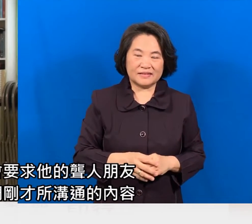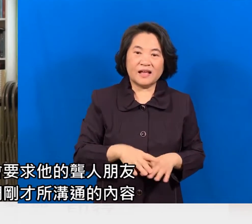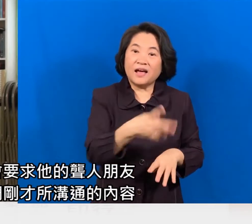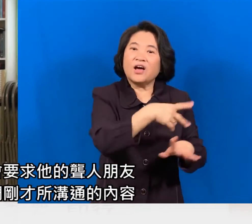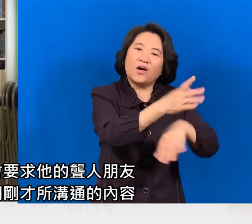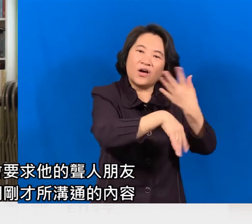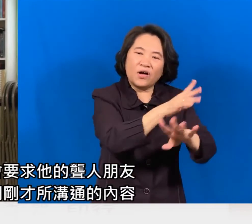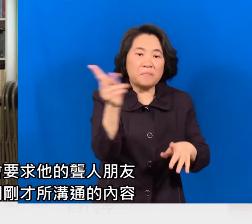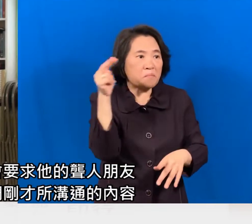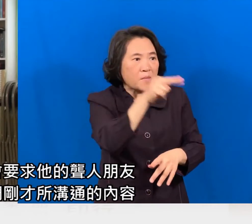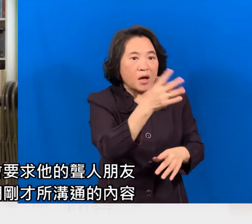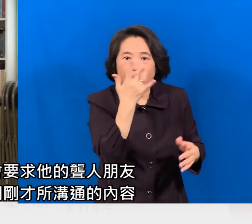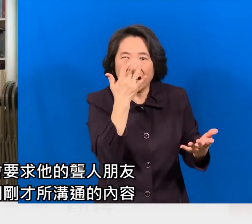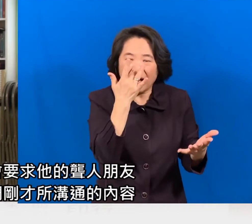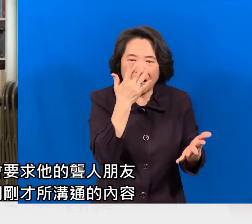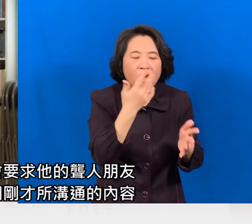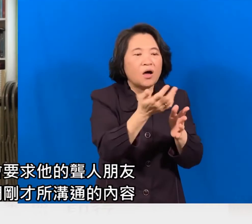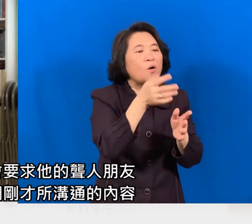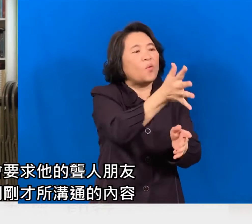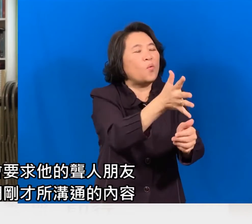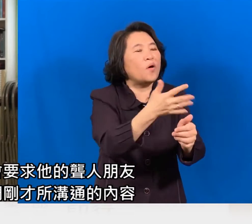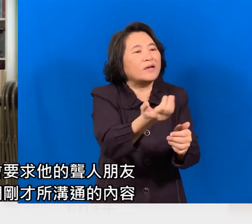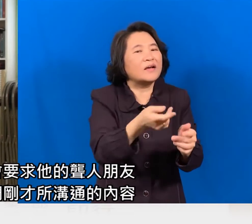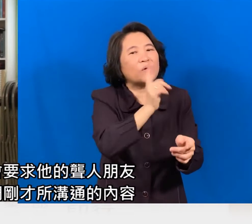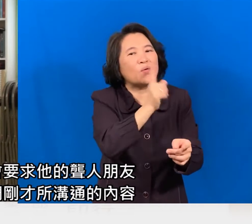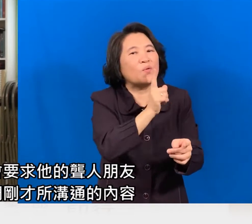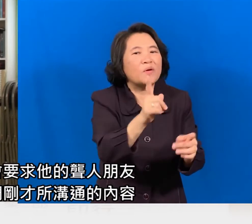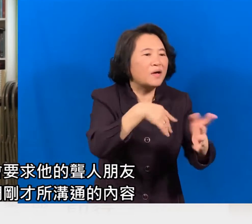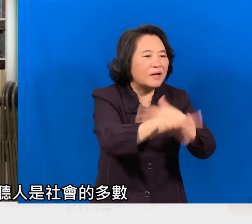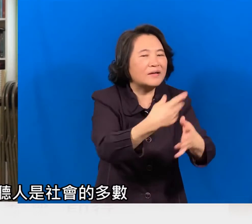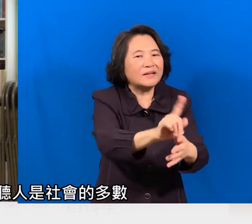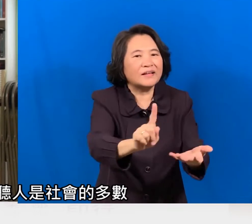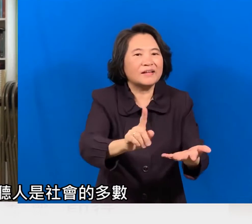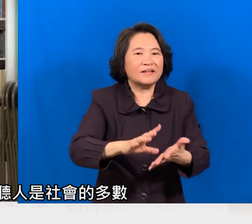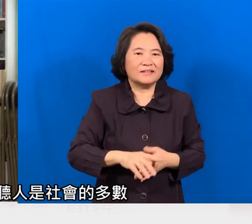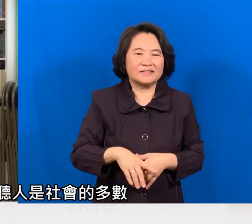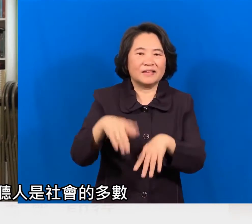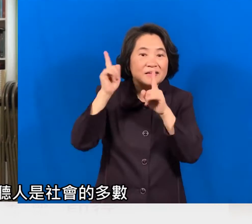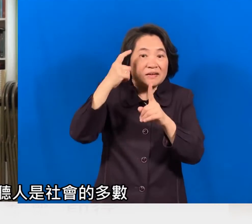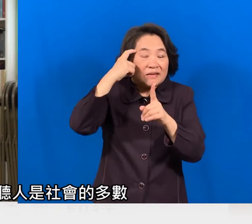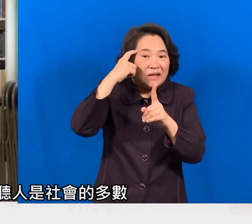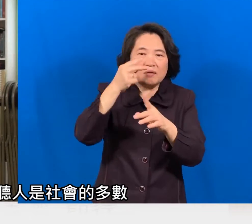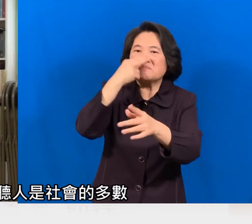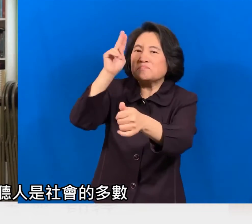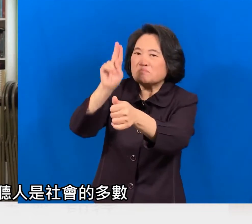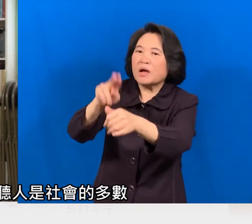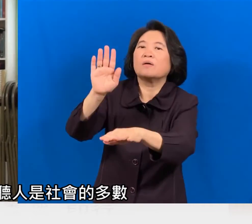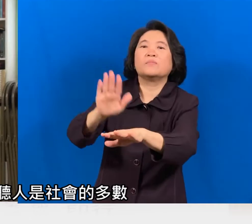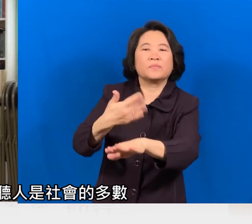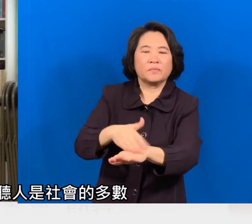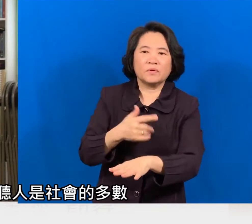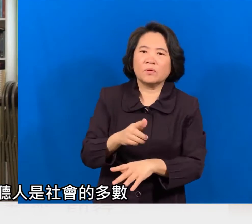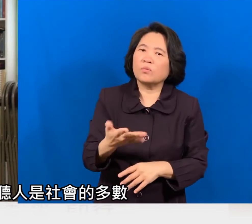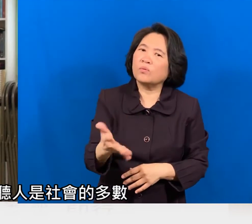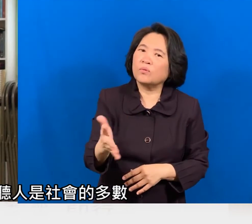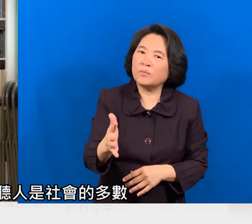also more likely to ask his deaf friend to tell him what they had just been talking about. One reason for this is that hearing people make